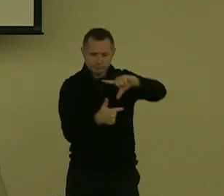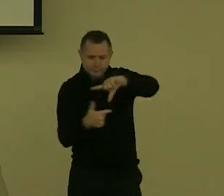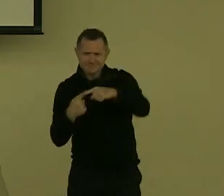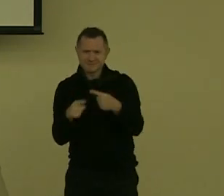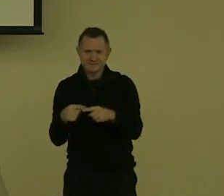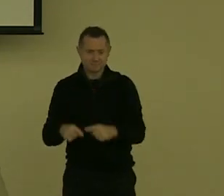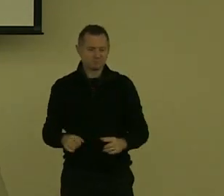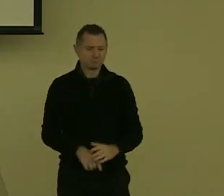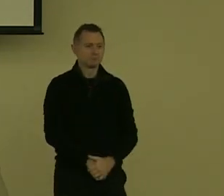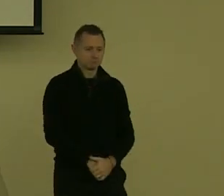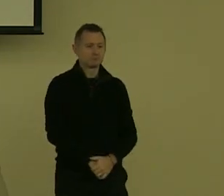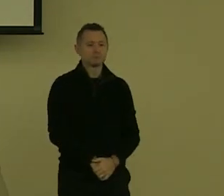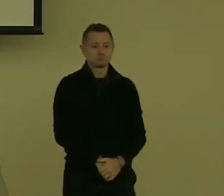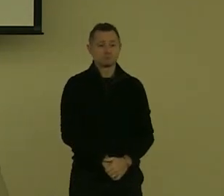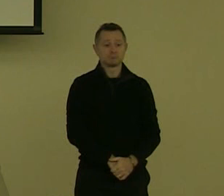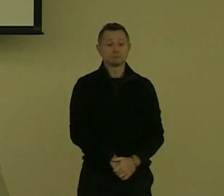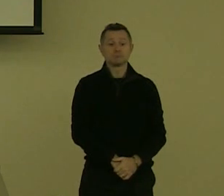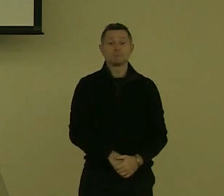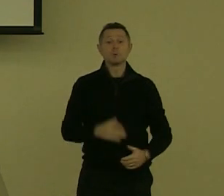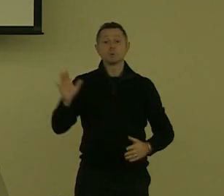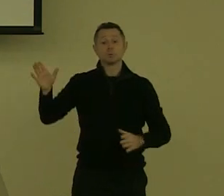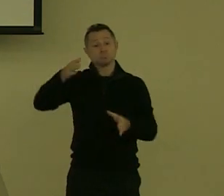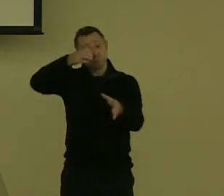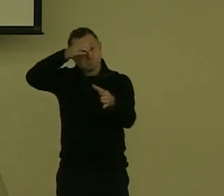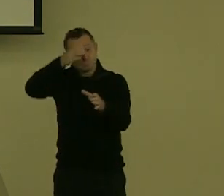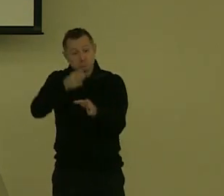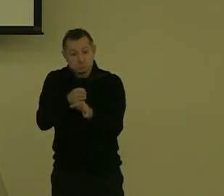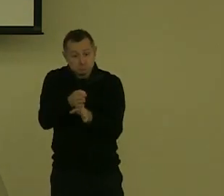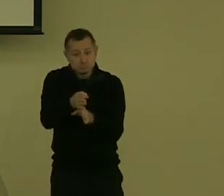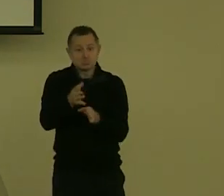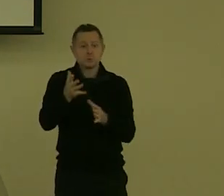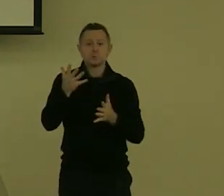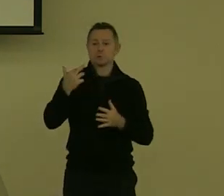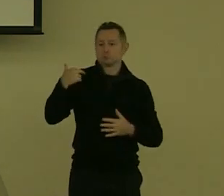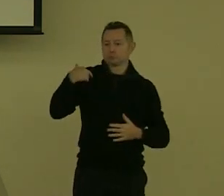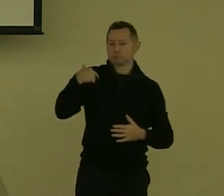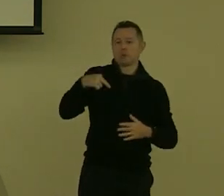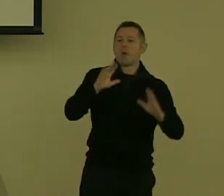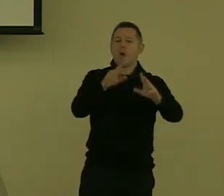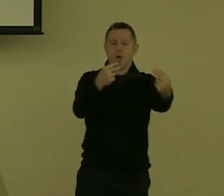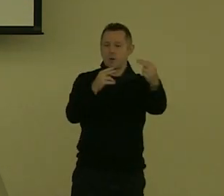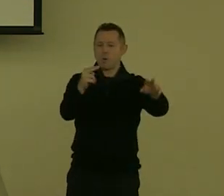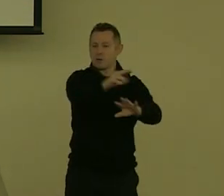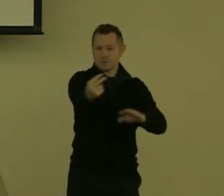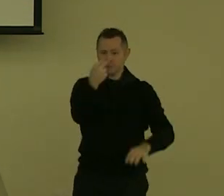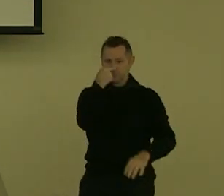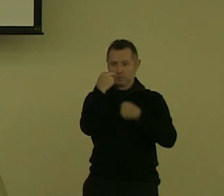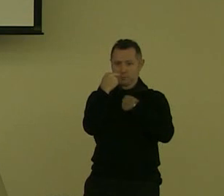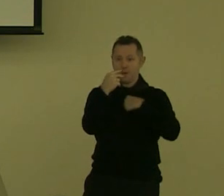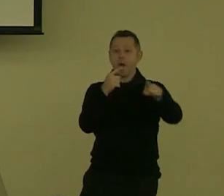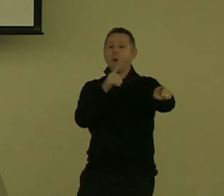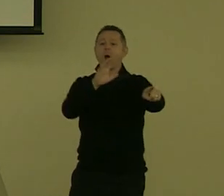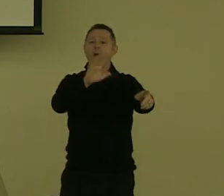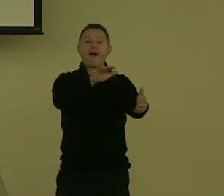of religious studies and comic books. In fact, coming in spring of 2017, we